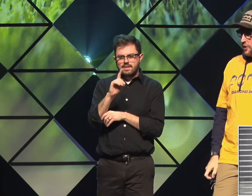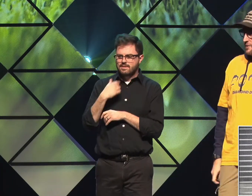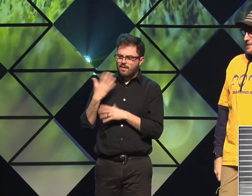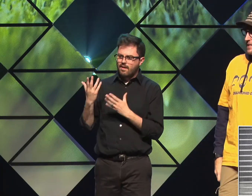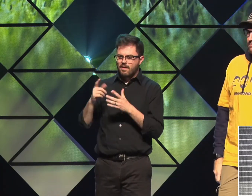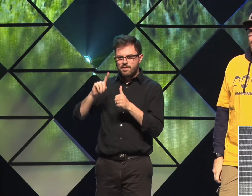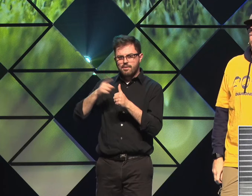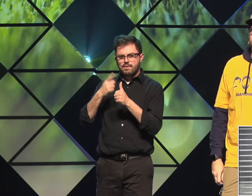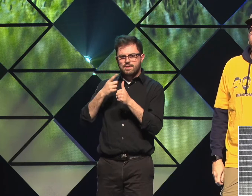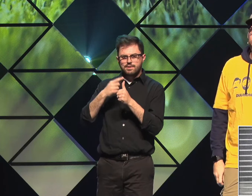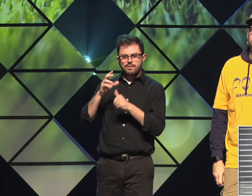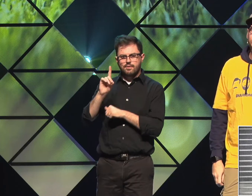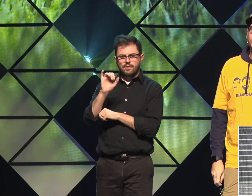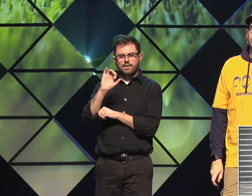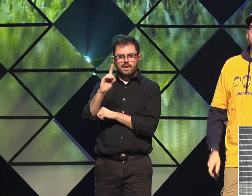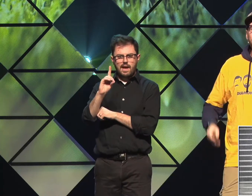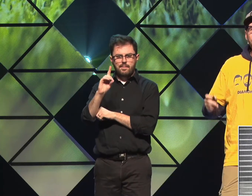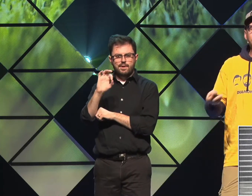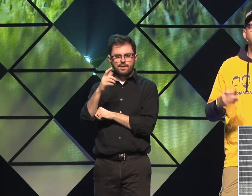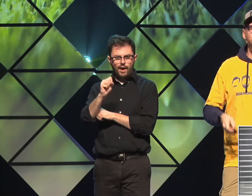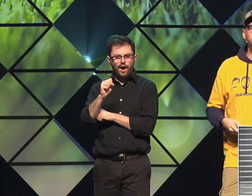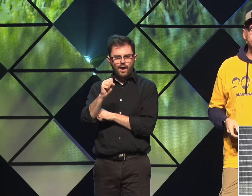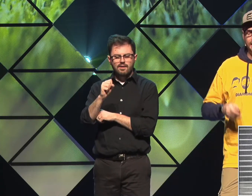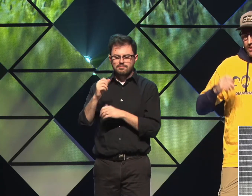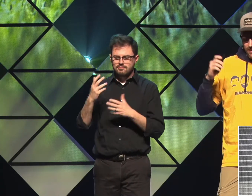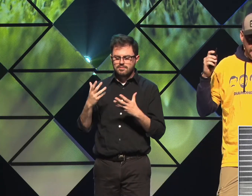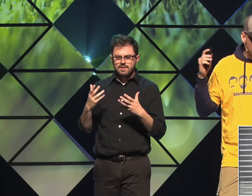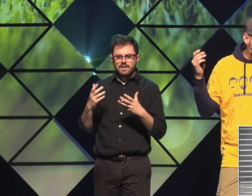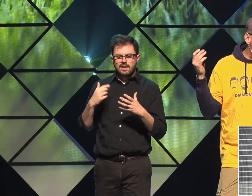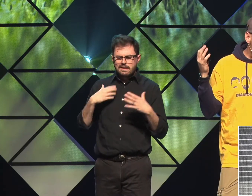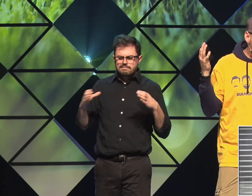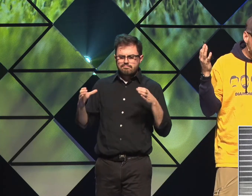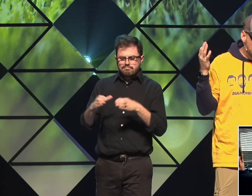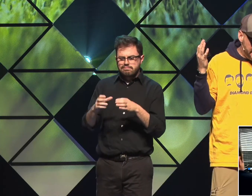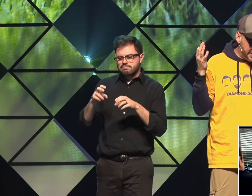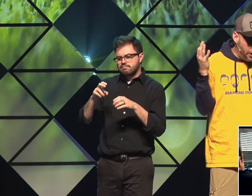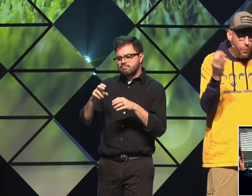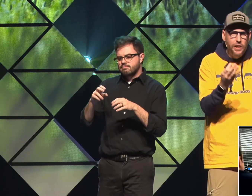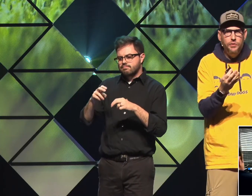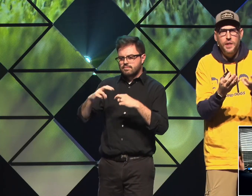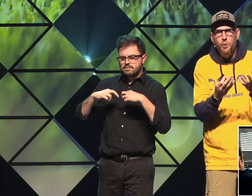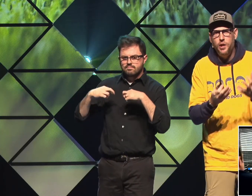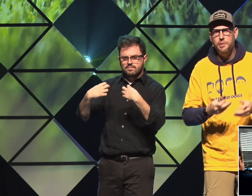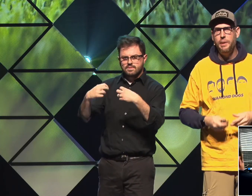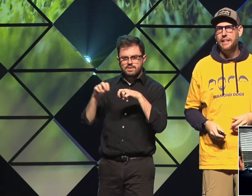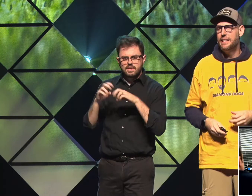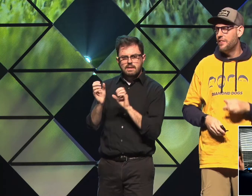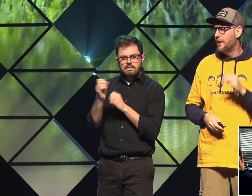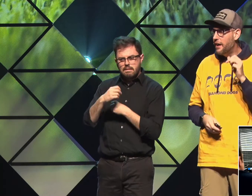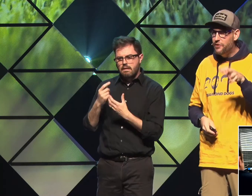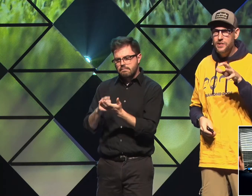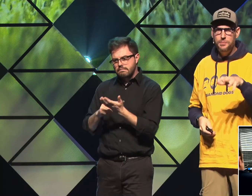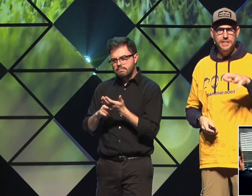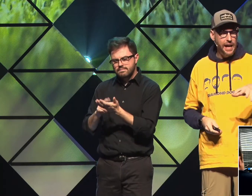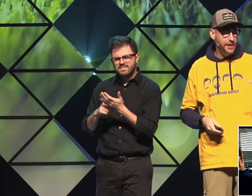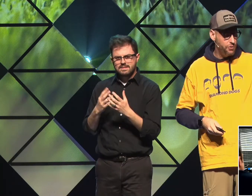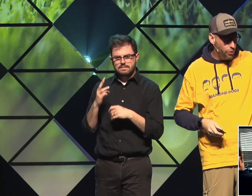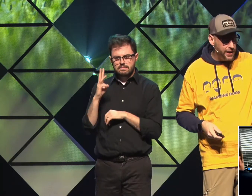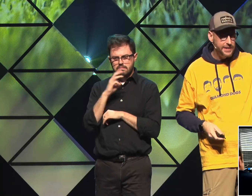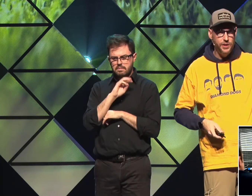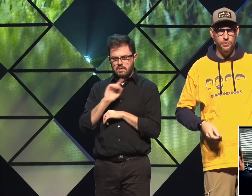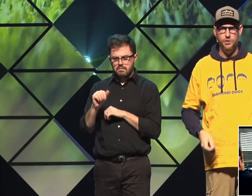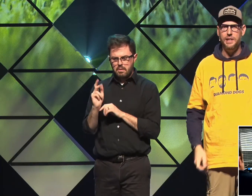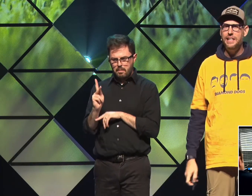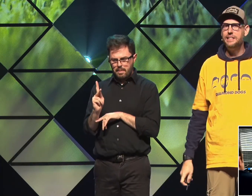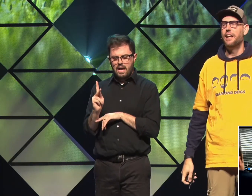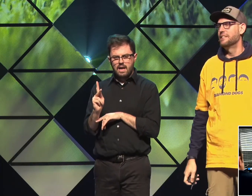been following the team. And they're sitting in the office, and they're it's kind of weird for them all to be back together. And after some silence, Roy